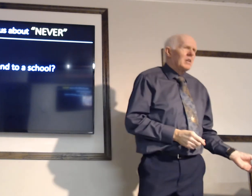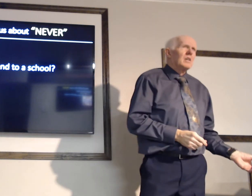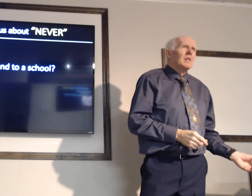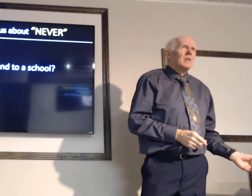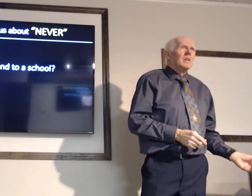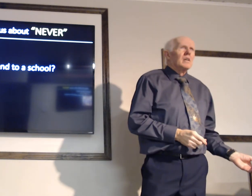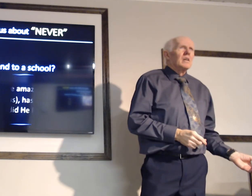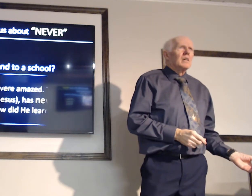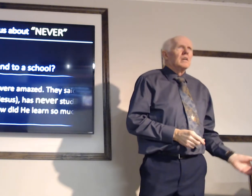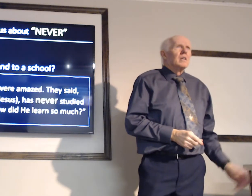say?